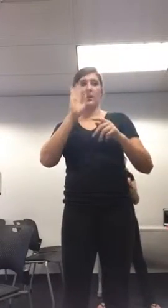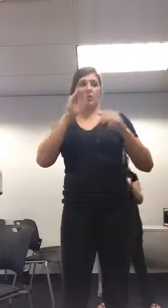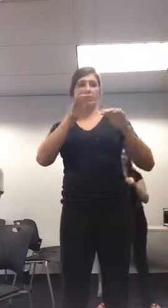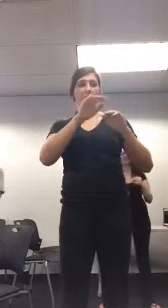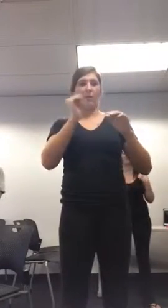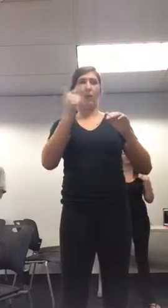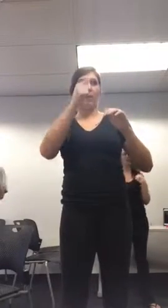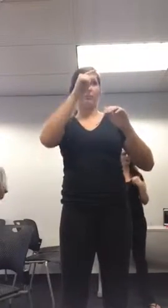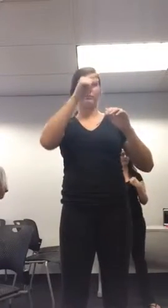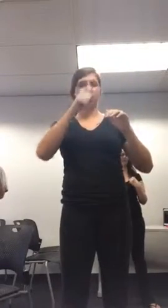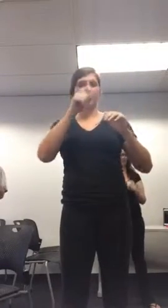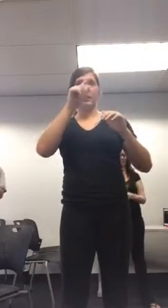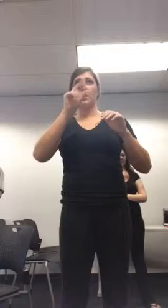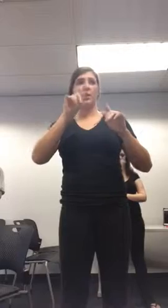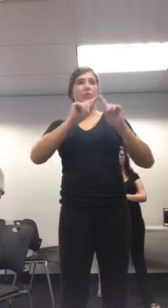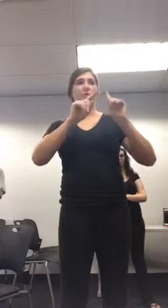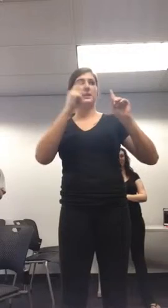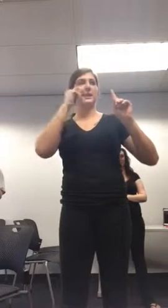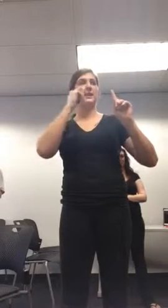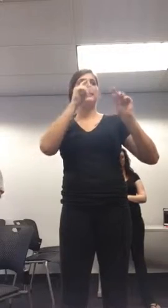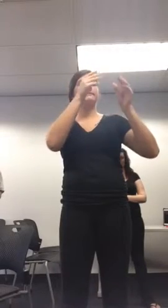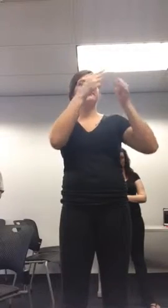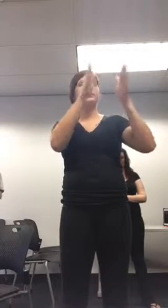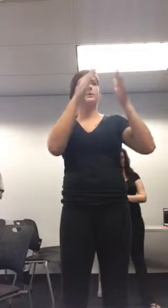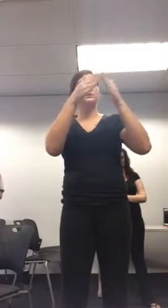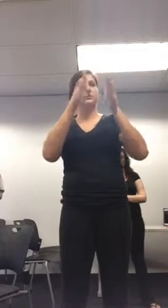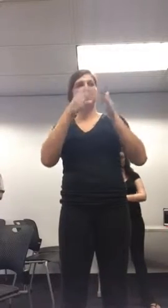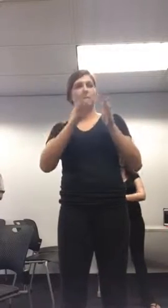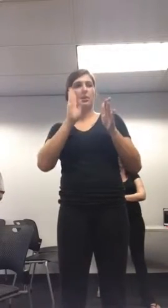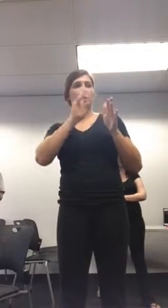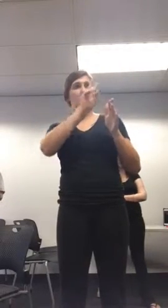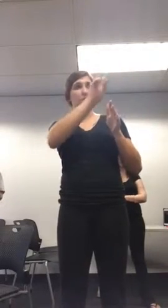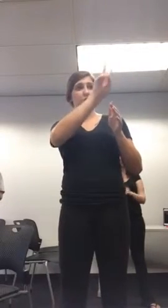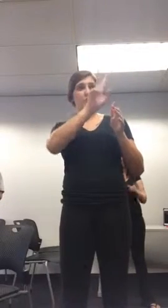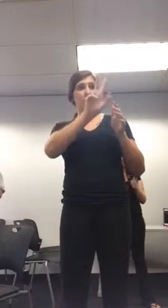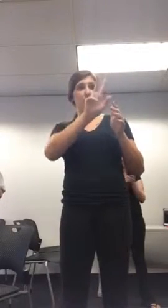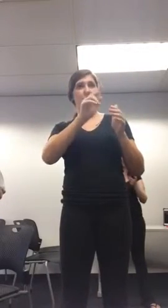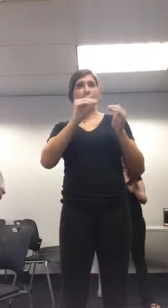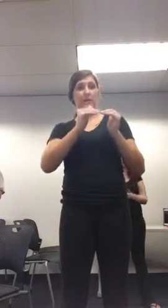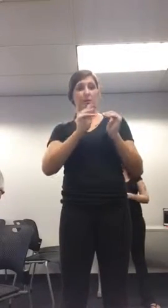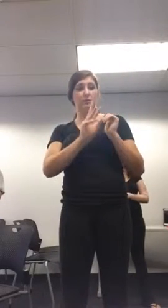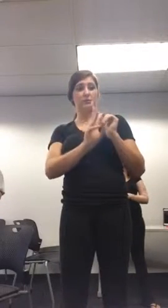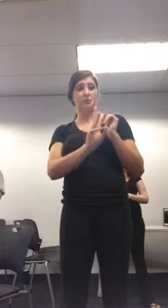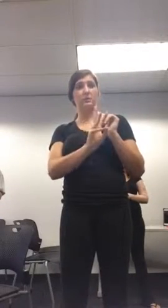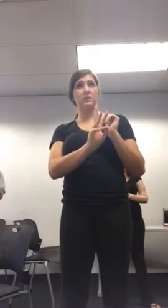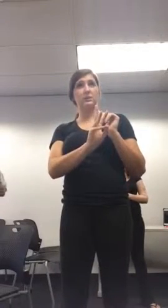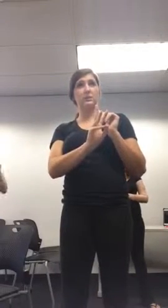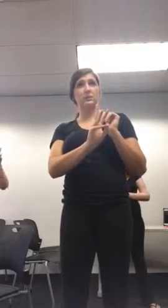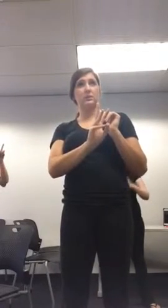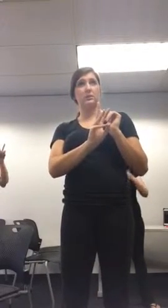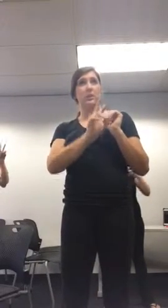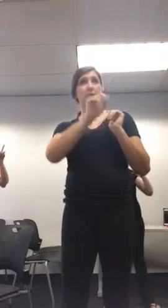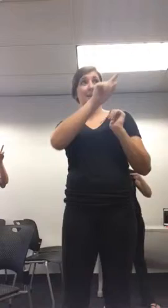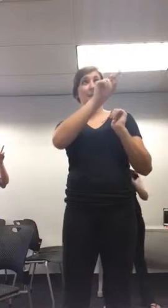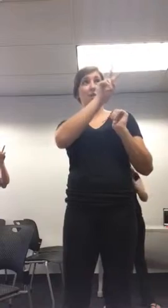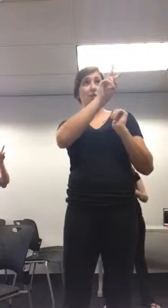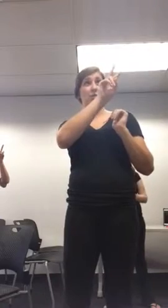or 3 times 2 is 6. But notice that 2 is in the hundreds place. 2 hundreds.